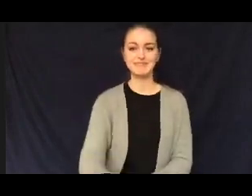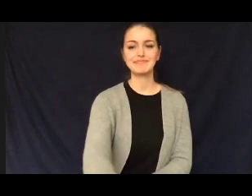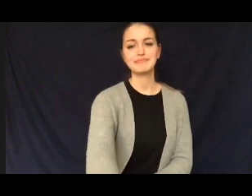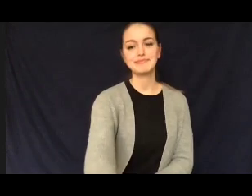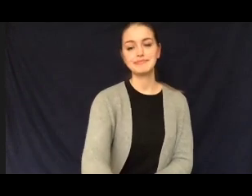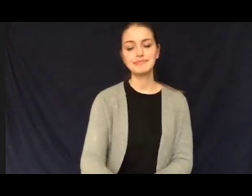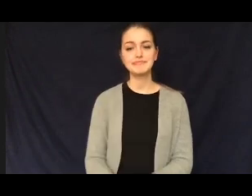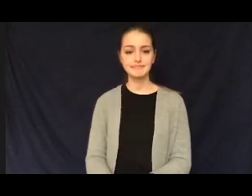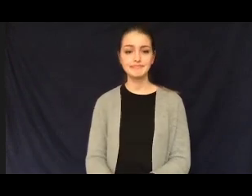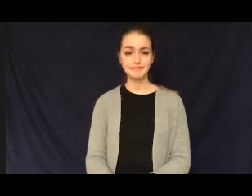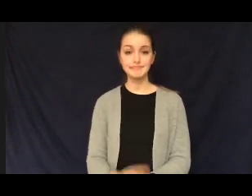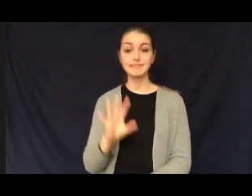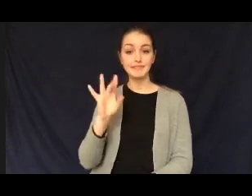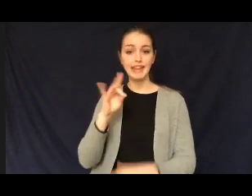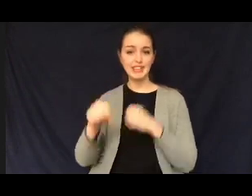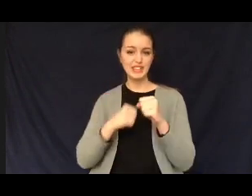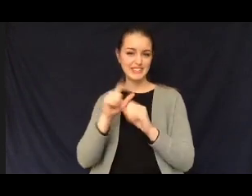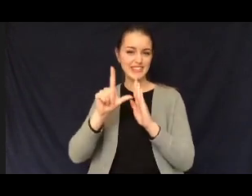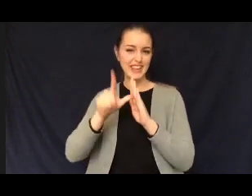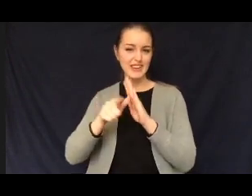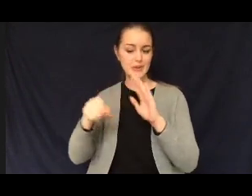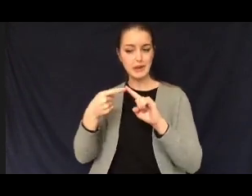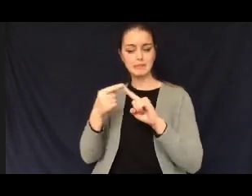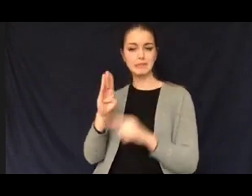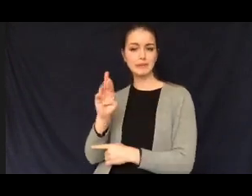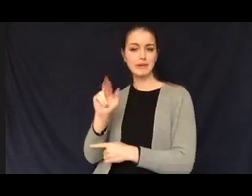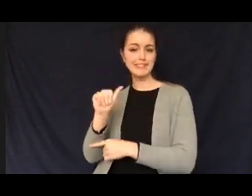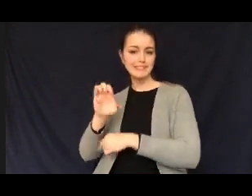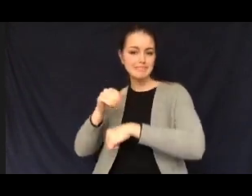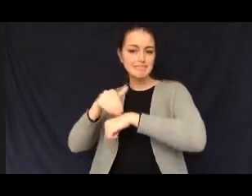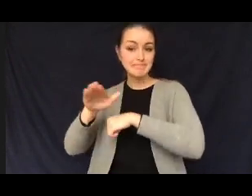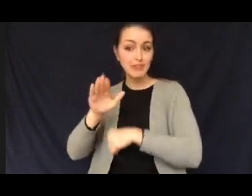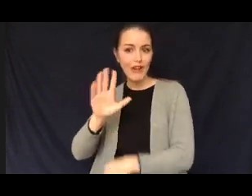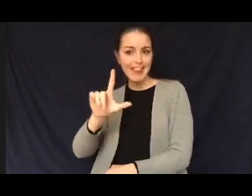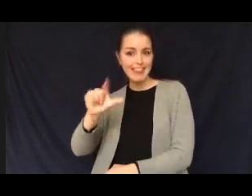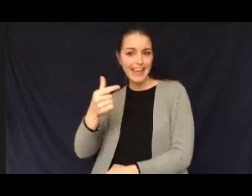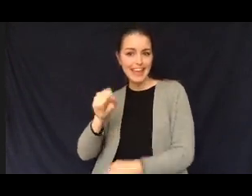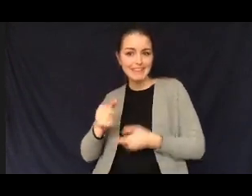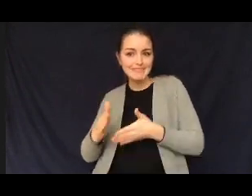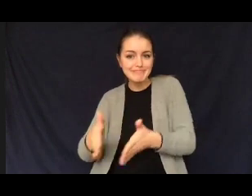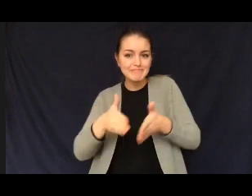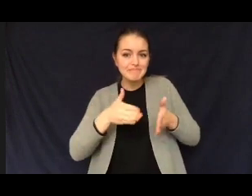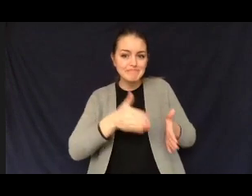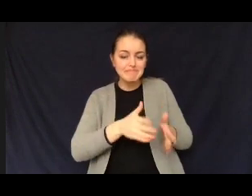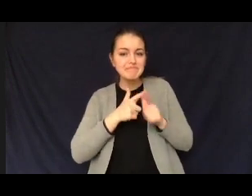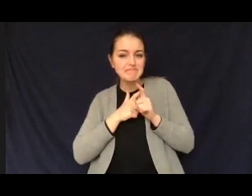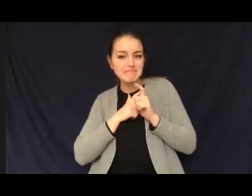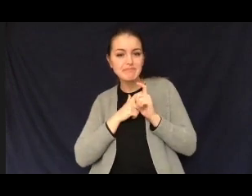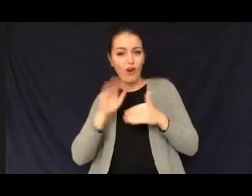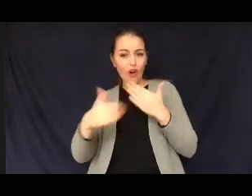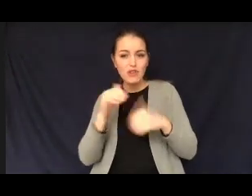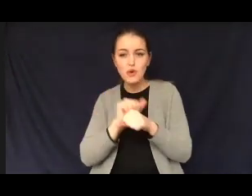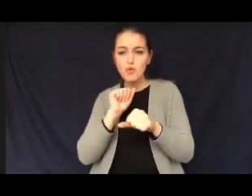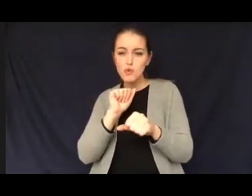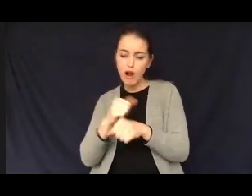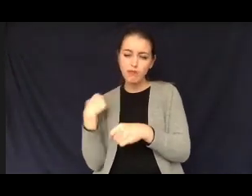8 years after she mailed her brace away, Wilma's long legs and years of hard work carried